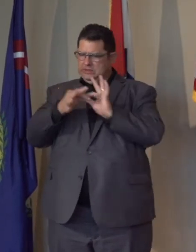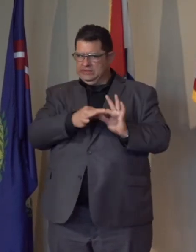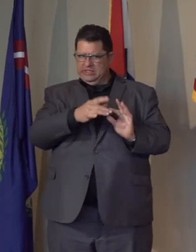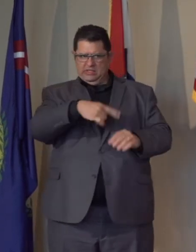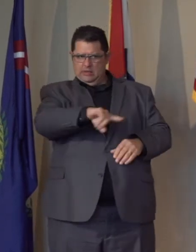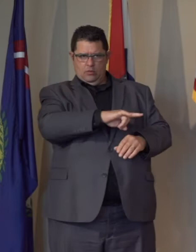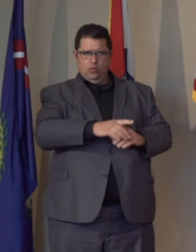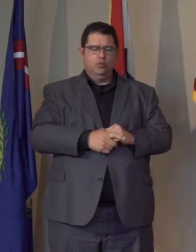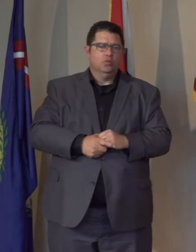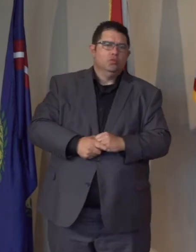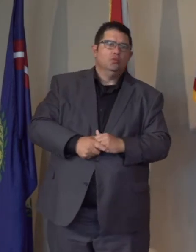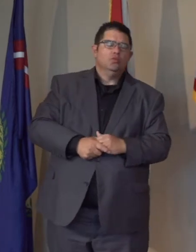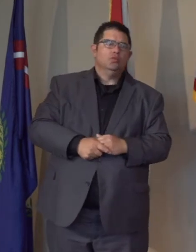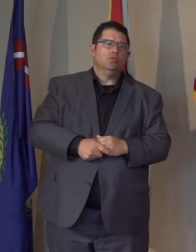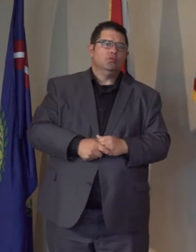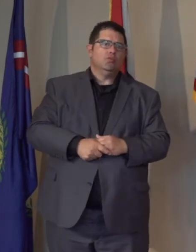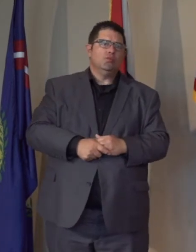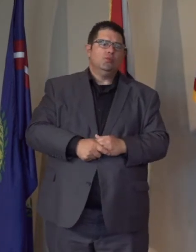those studies.